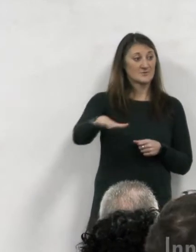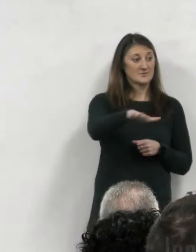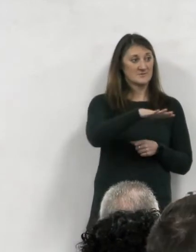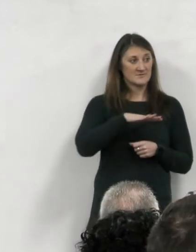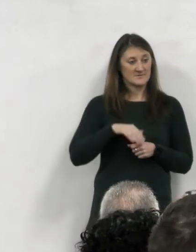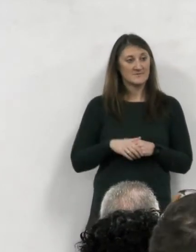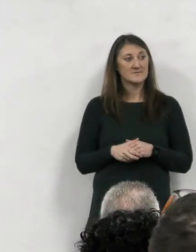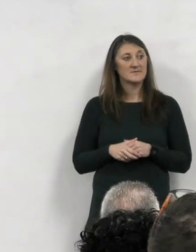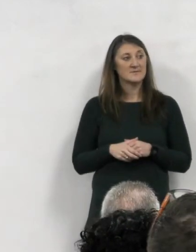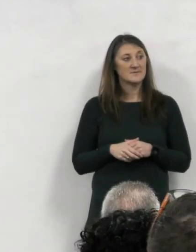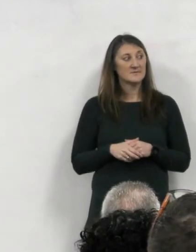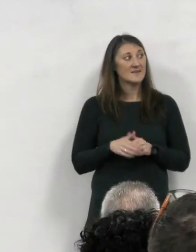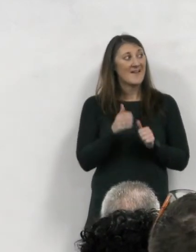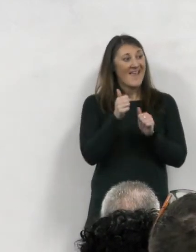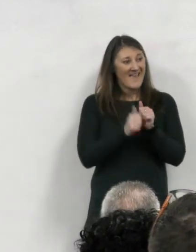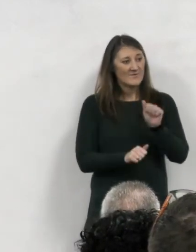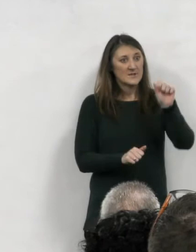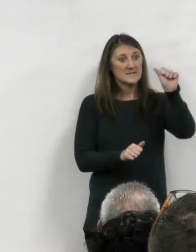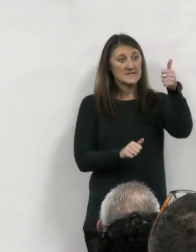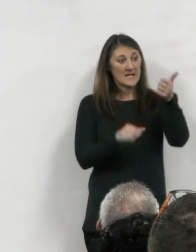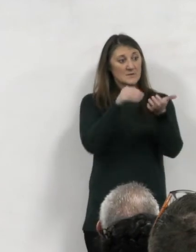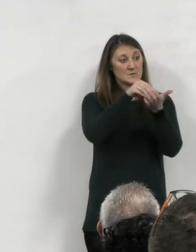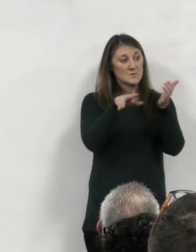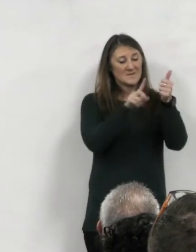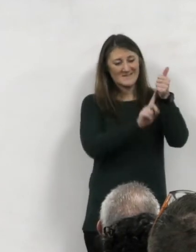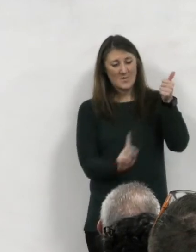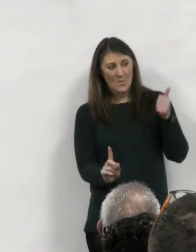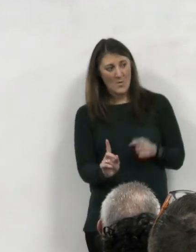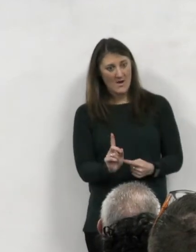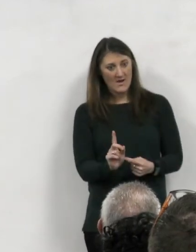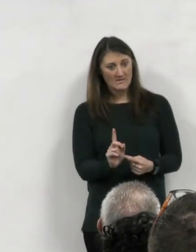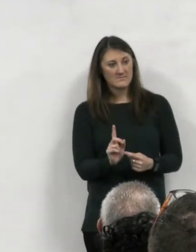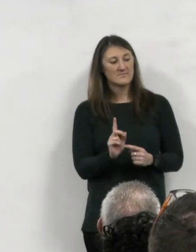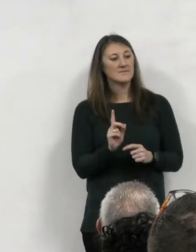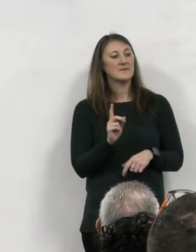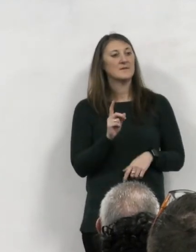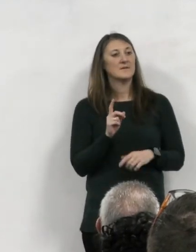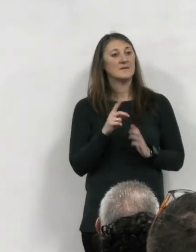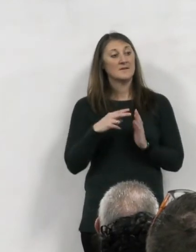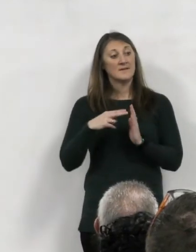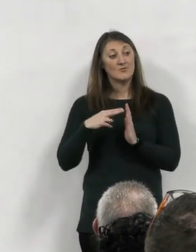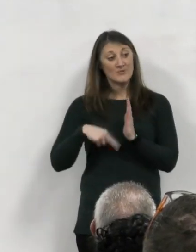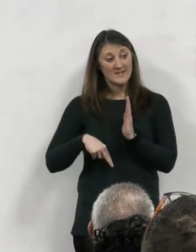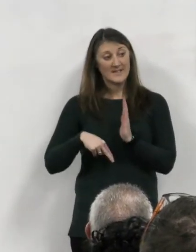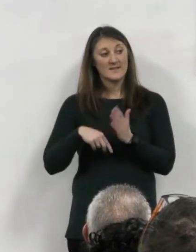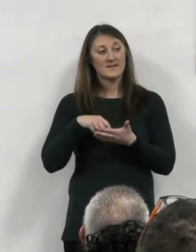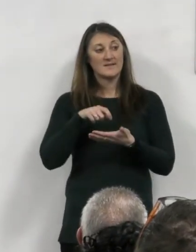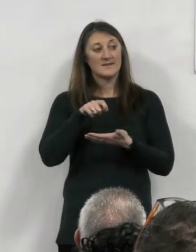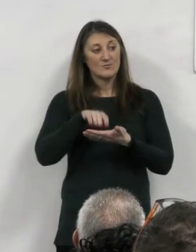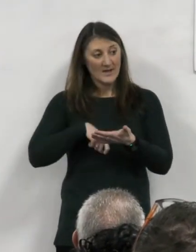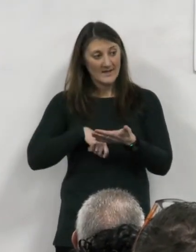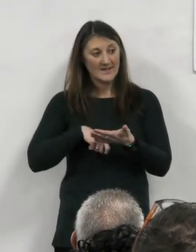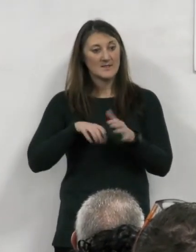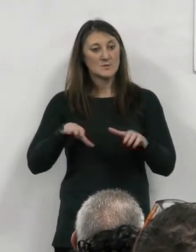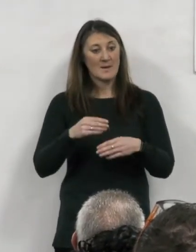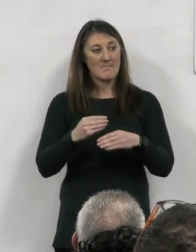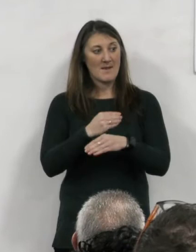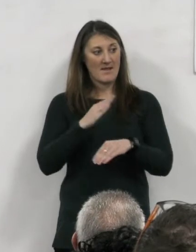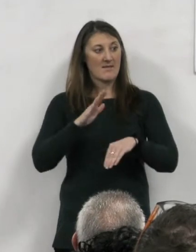one out of every 10 students are reading, writing, and doing math on grade